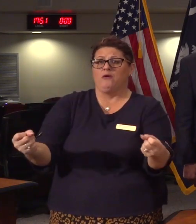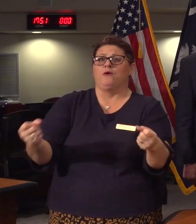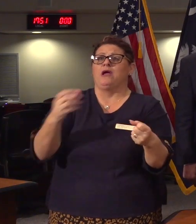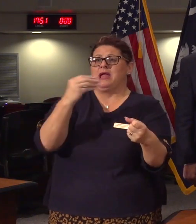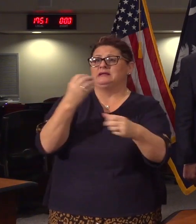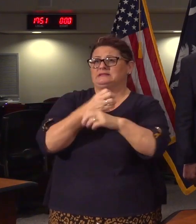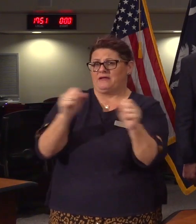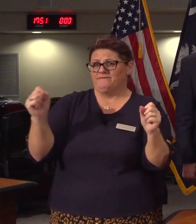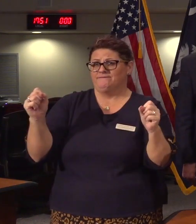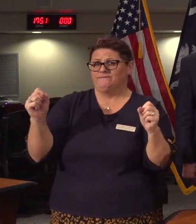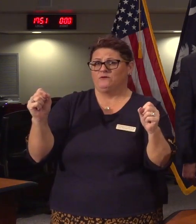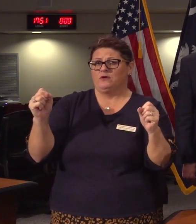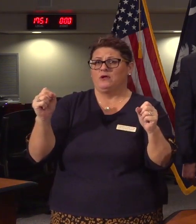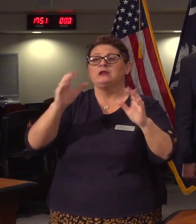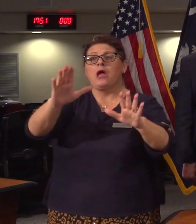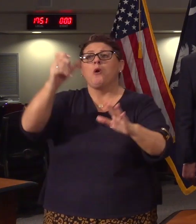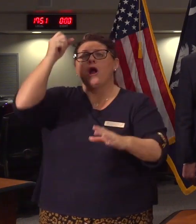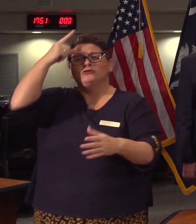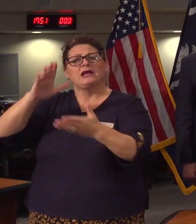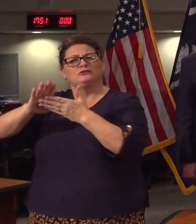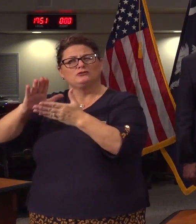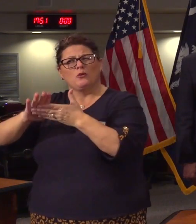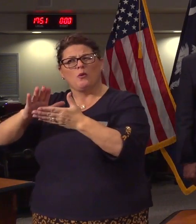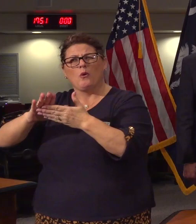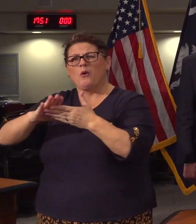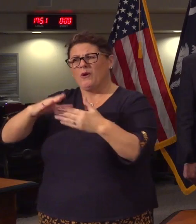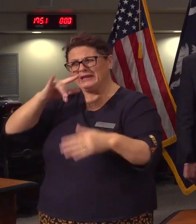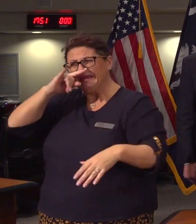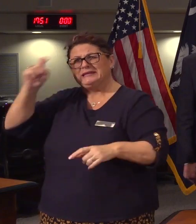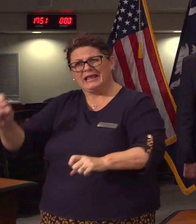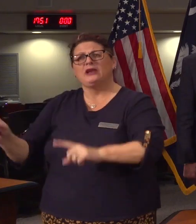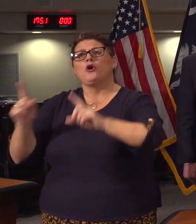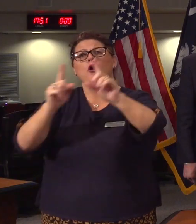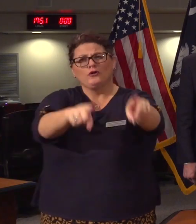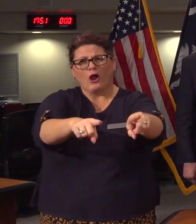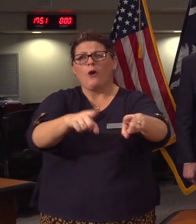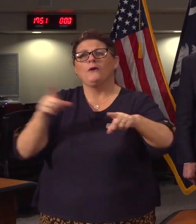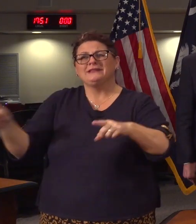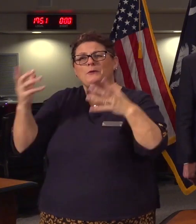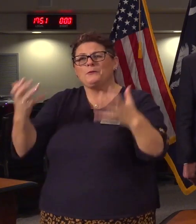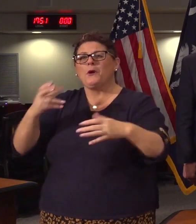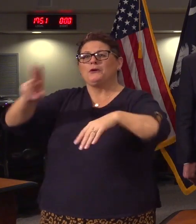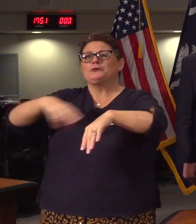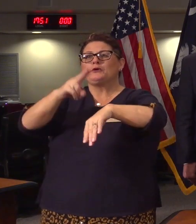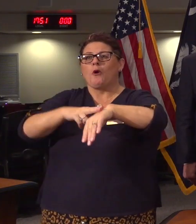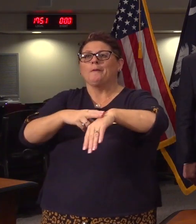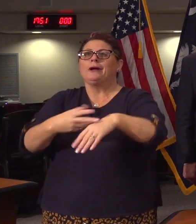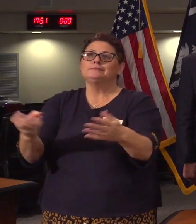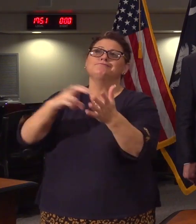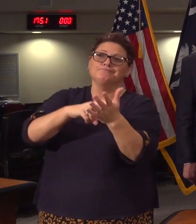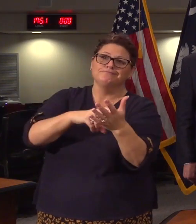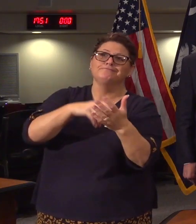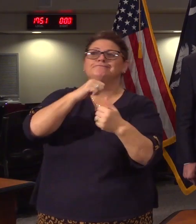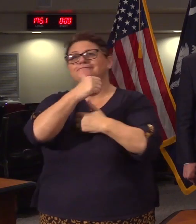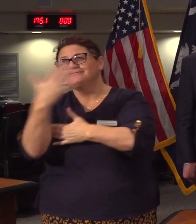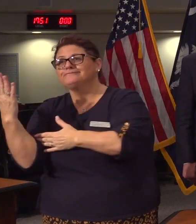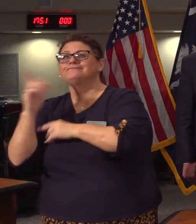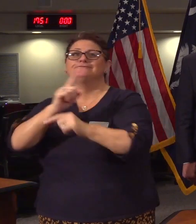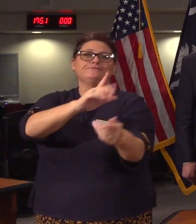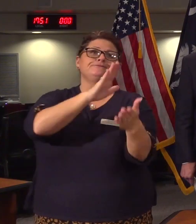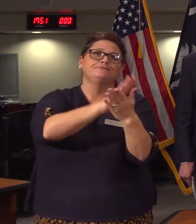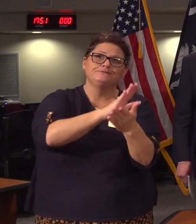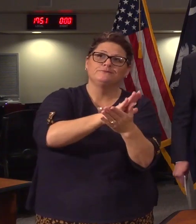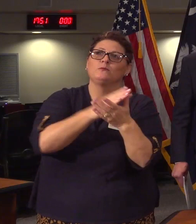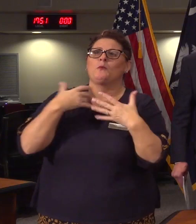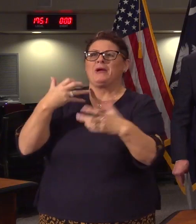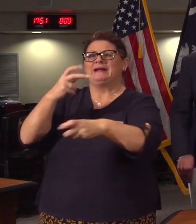time we want to balance that. Children need to be at school, and we need some normalcy in their life. So we're doing everything possible